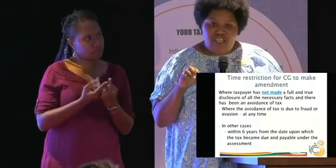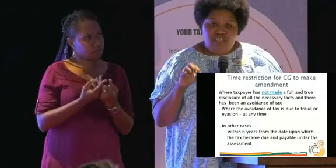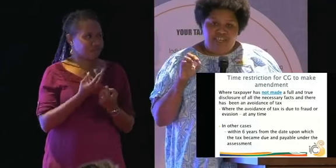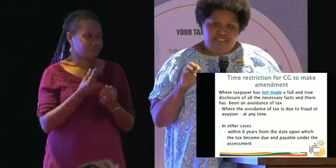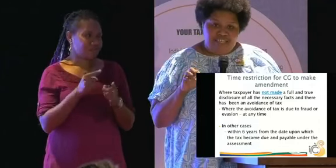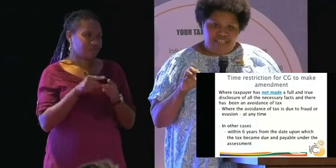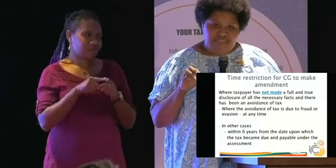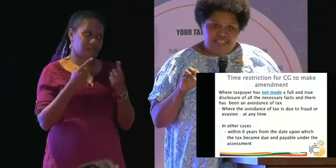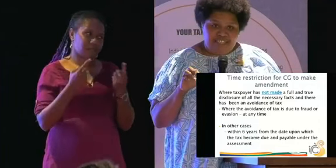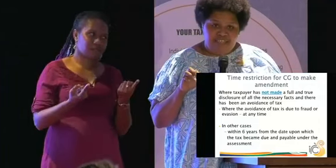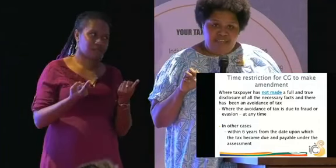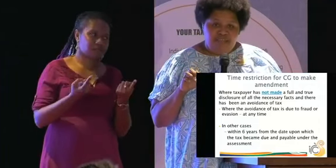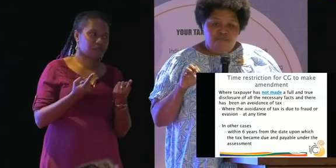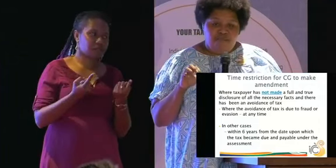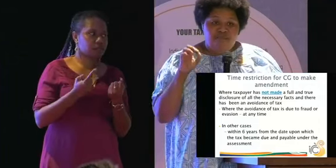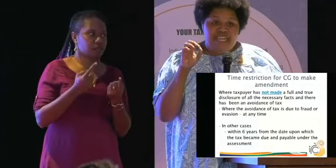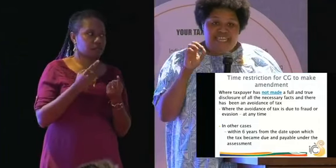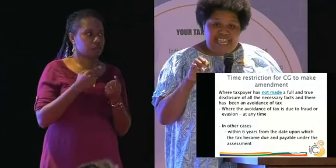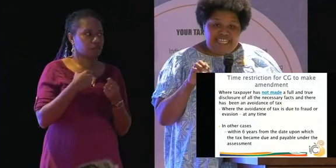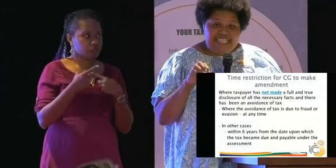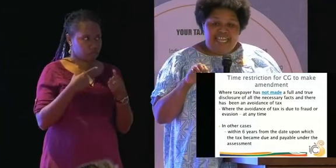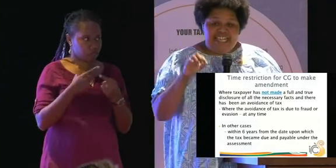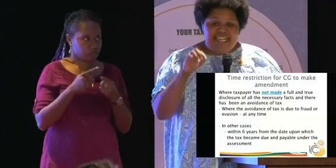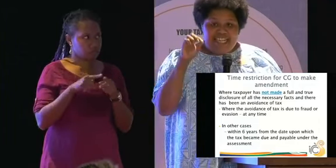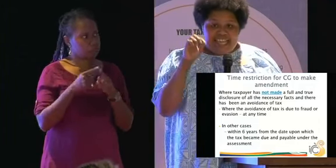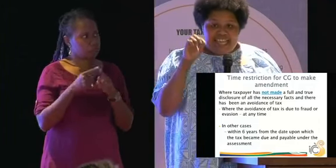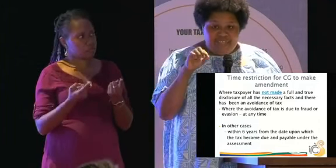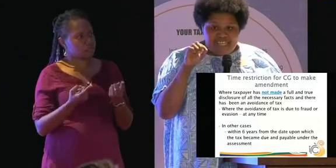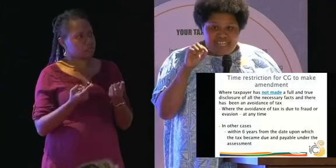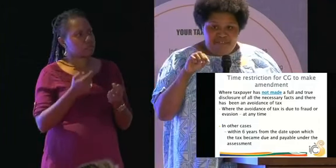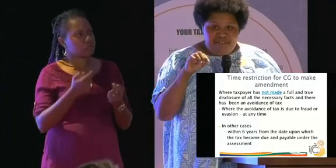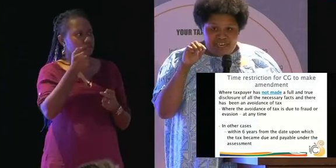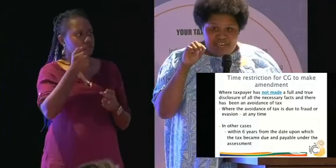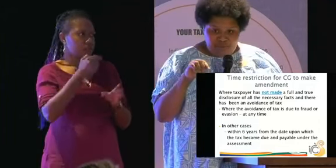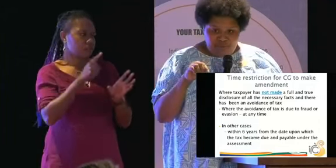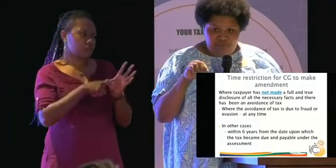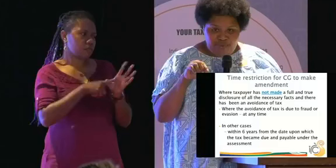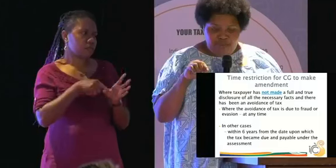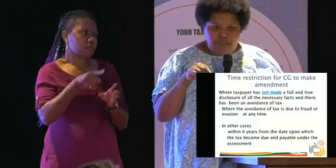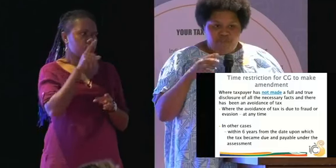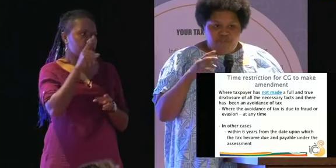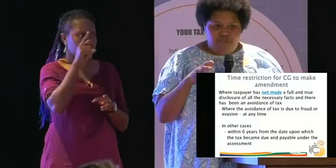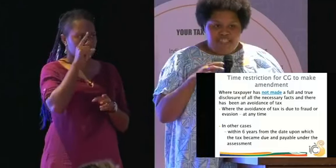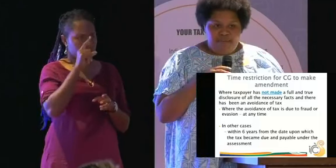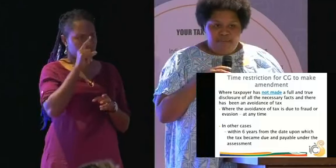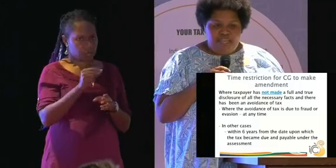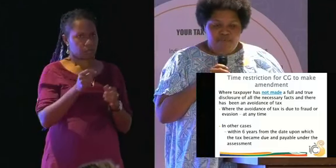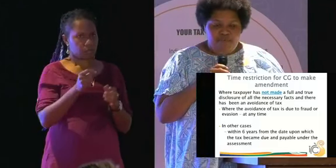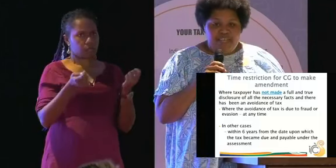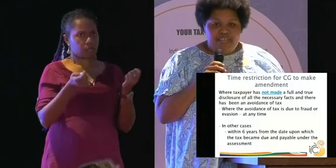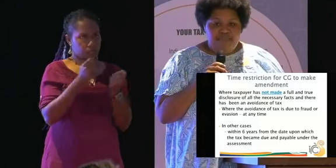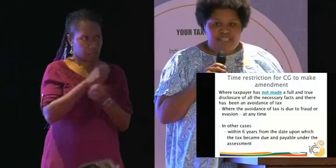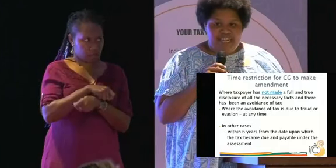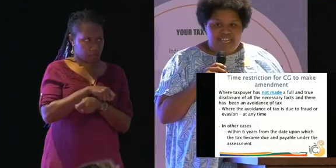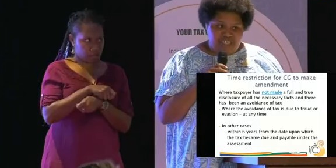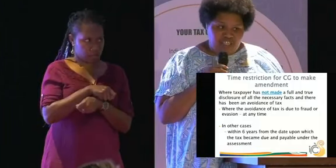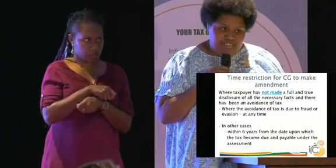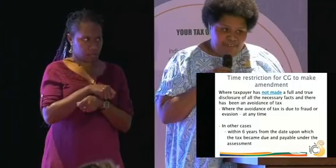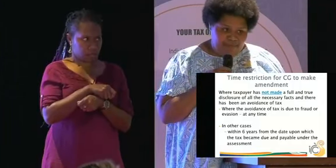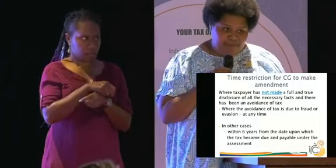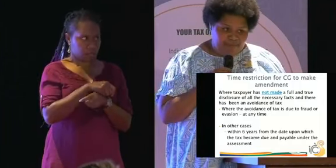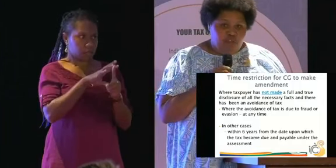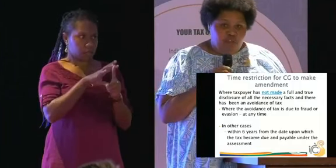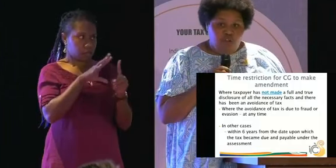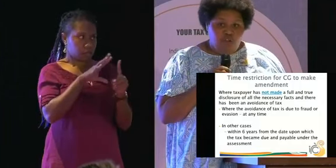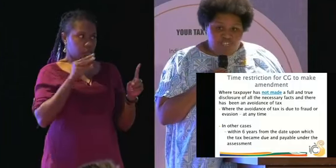can change that assessment from the date that that return fell due. So for example, if we raise the return this